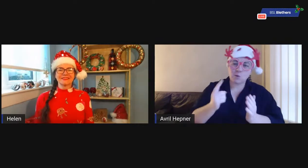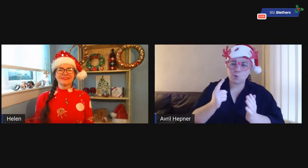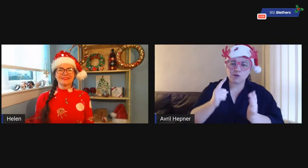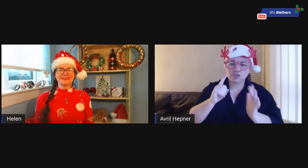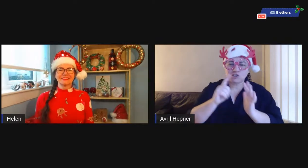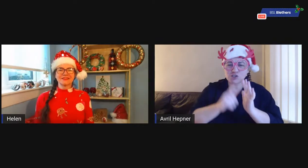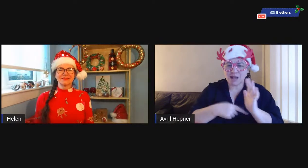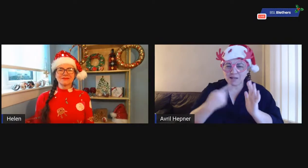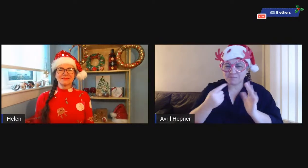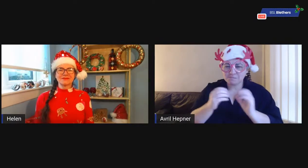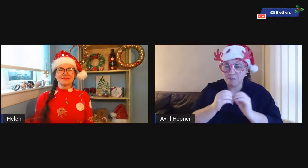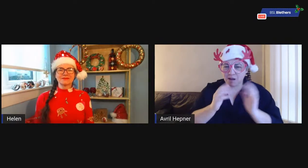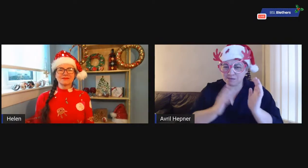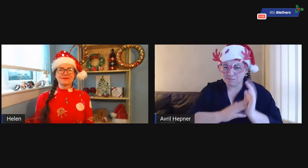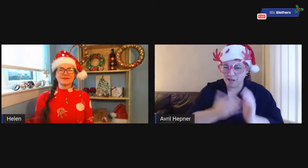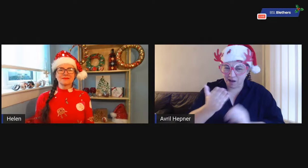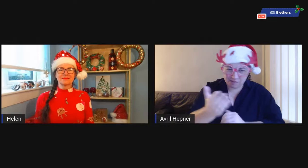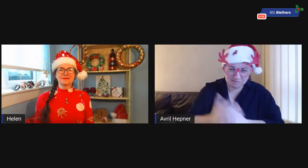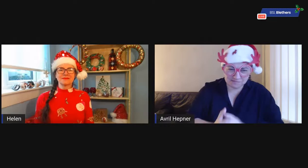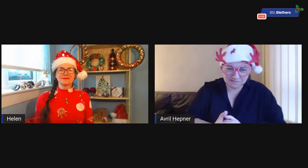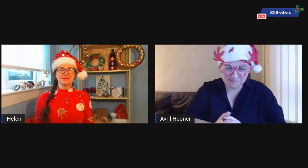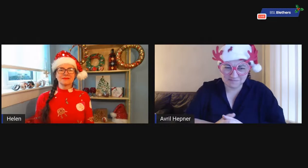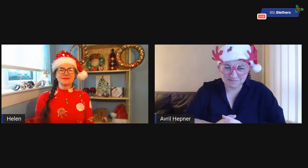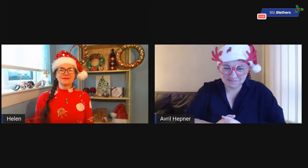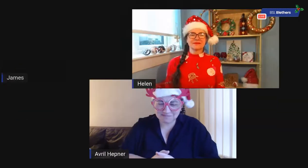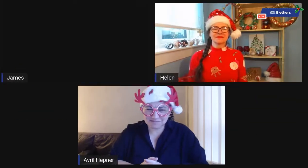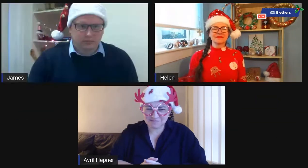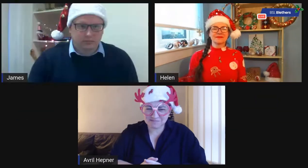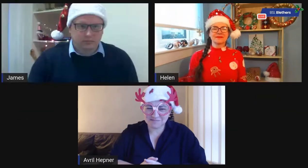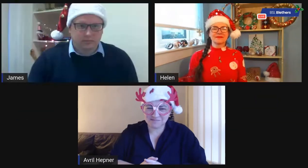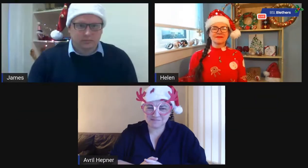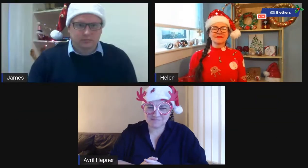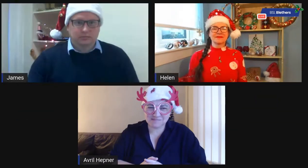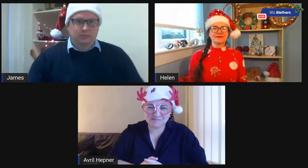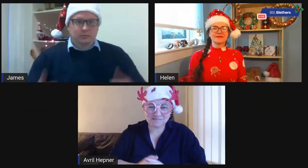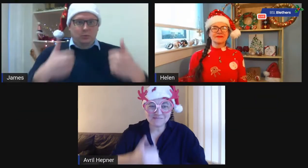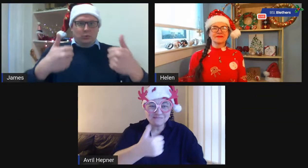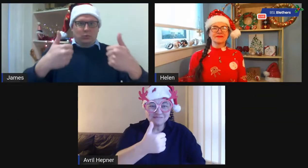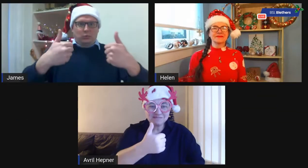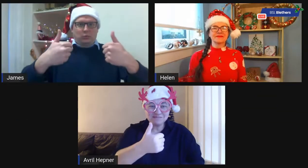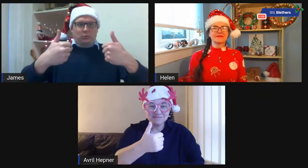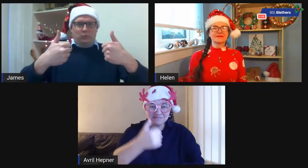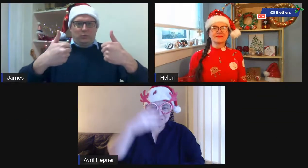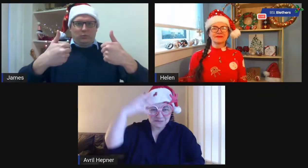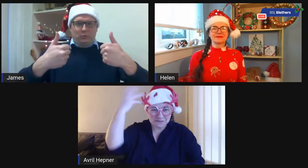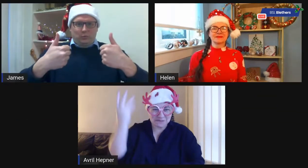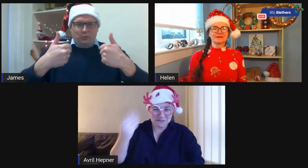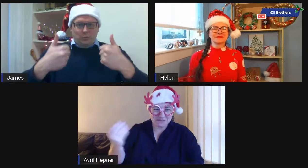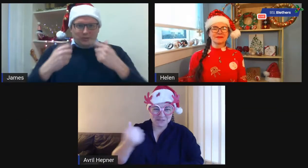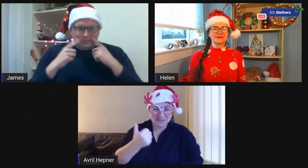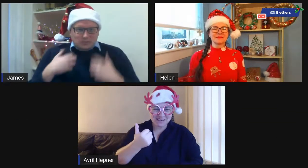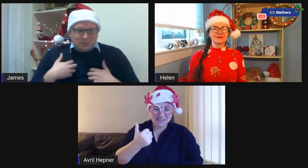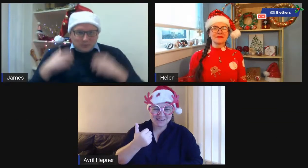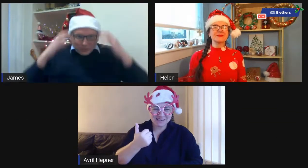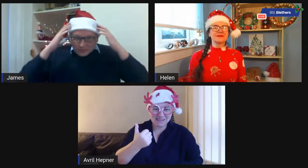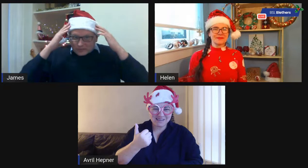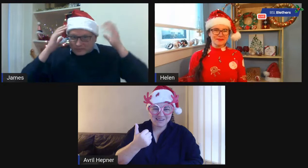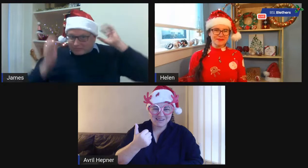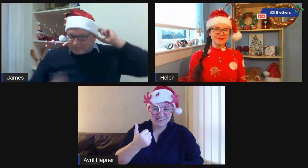very lovely. Could I invite James Barnes-Miller now? James, are you there? Hello. Oh, nice hat, James.